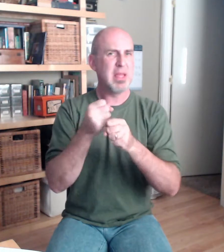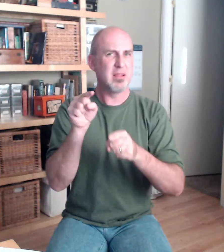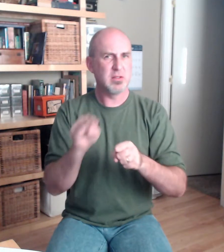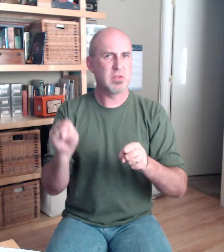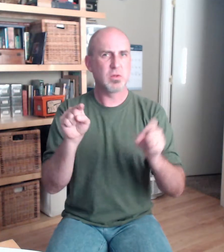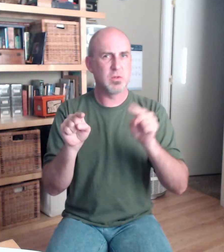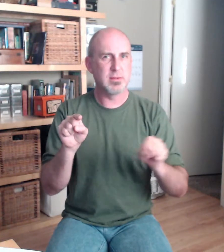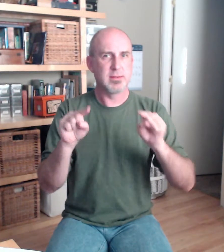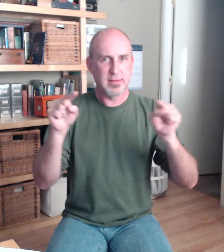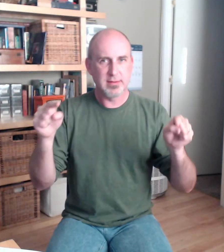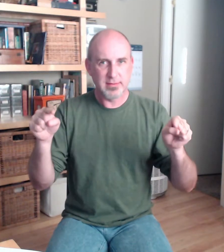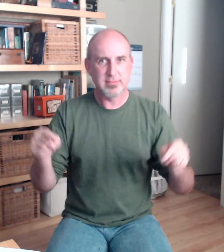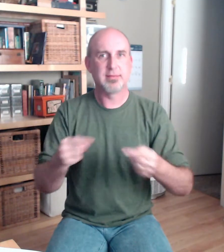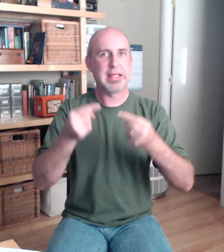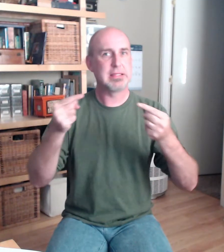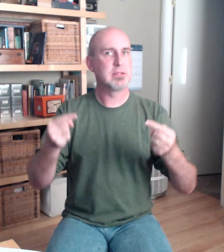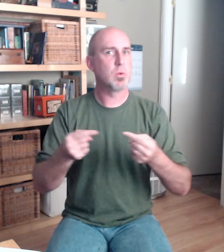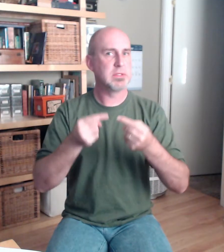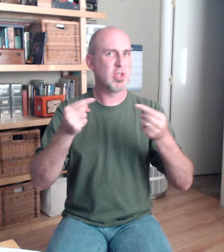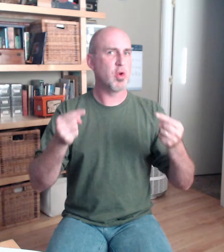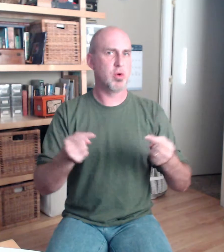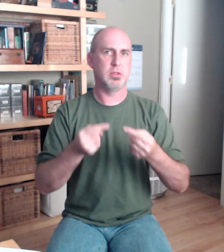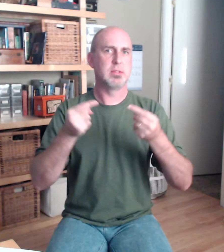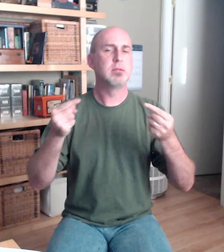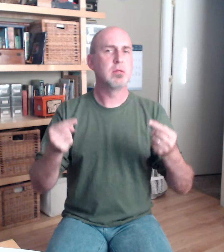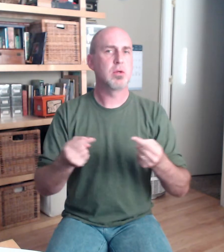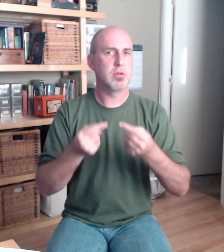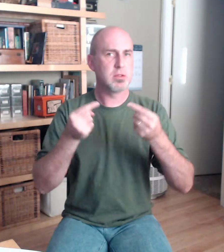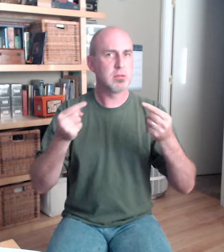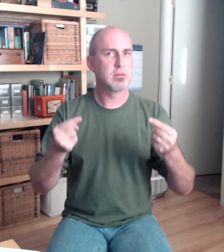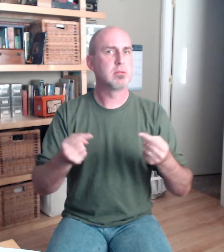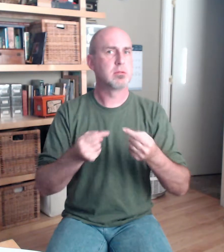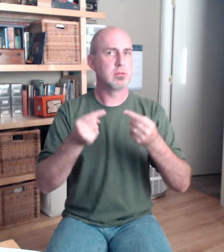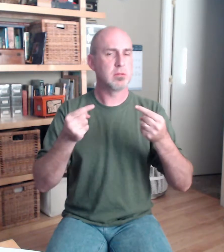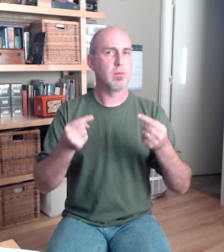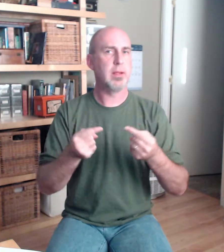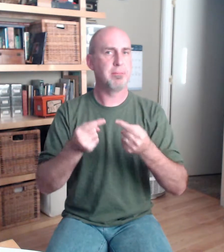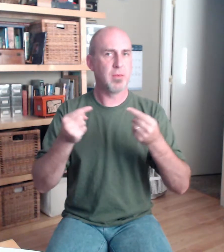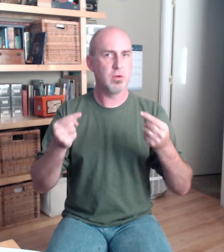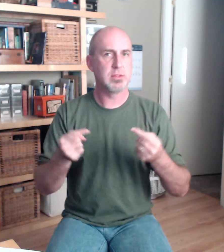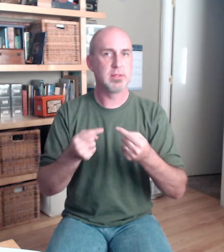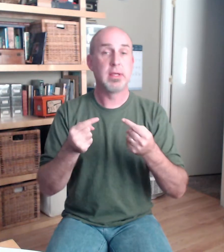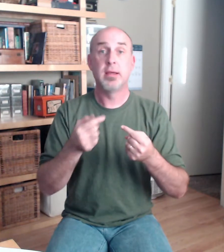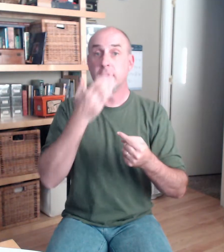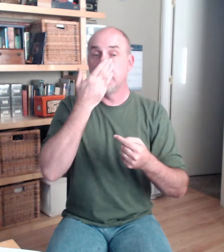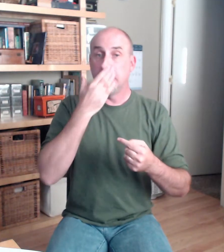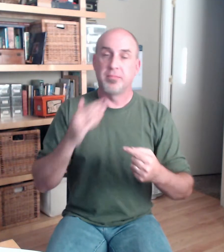little circles like this towards each other. Hurt, hurt, right? Hurt. Let